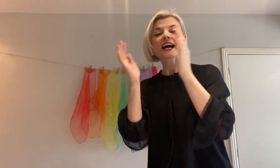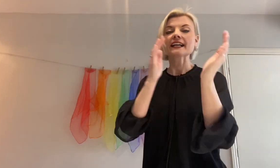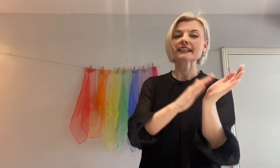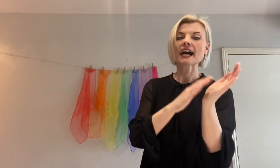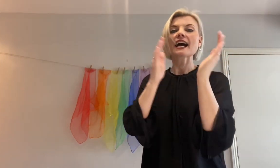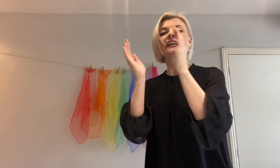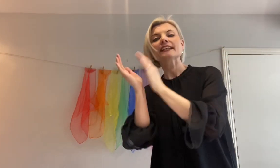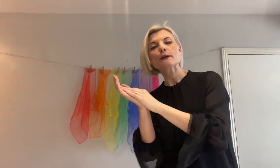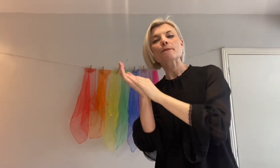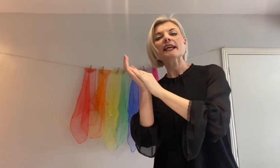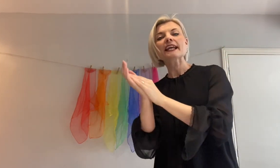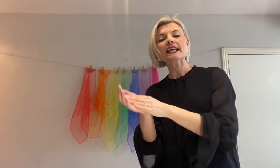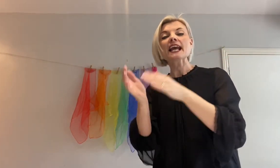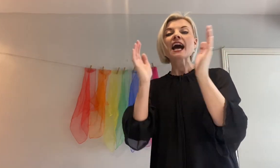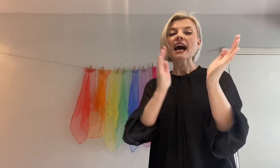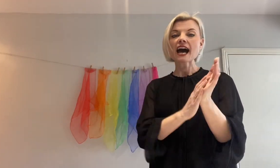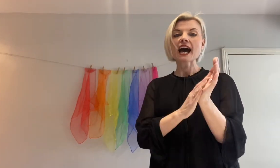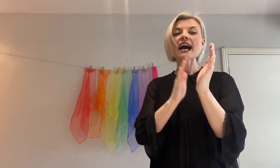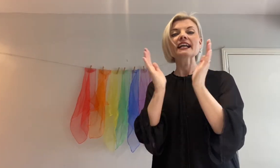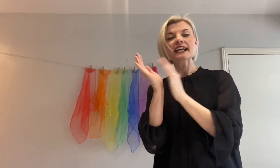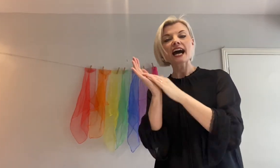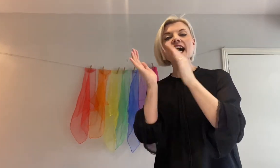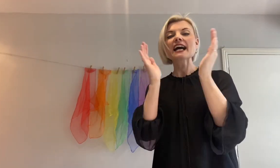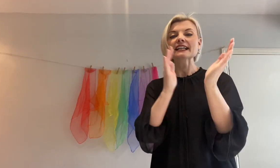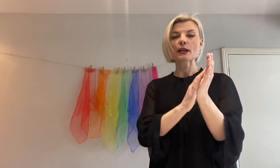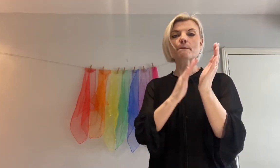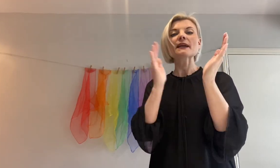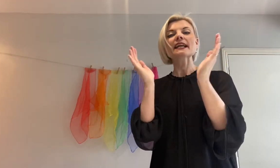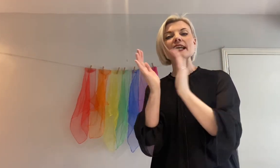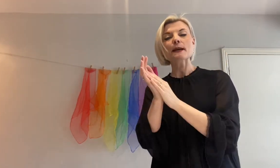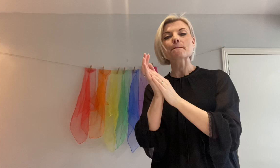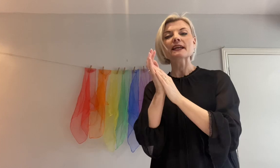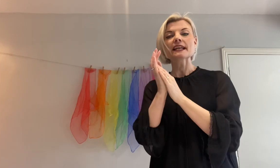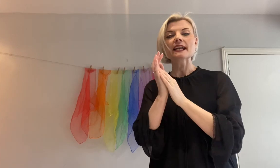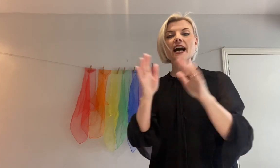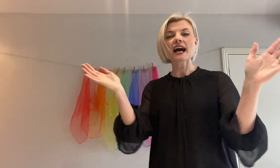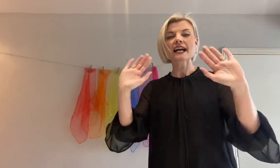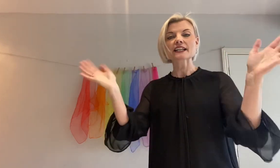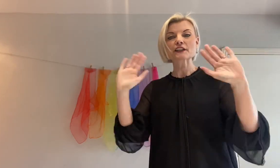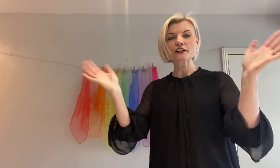aye, aye, yippee, aye, aye, yippee, yippee, aye, good.